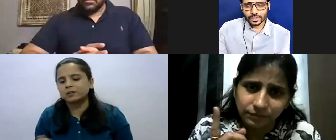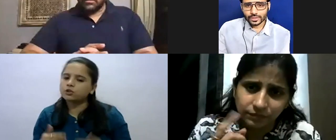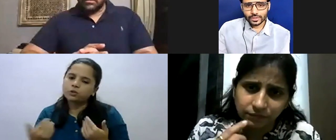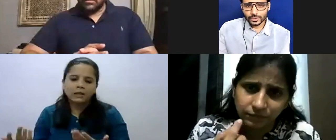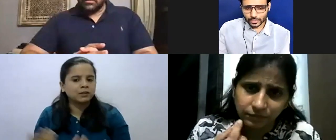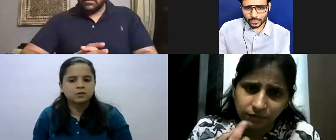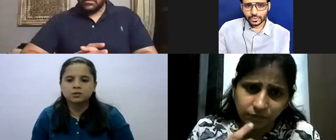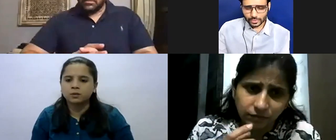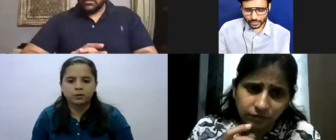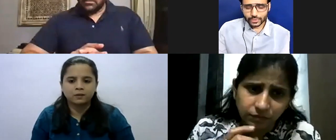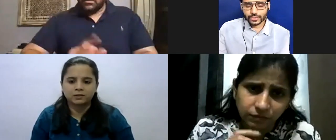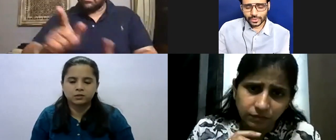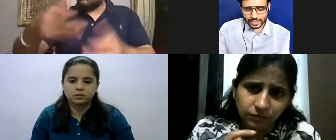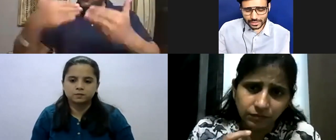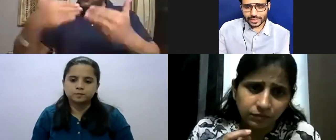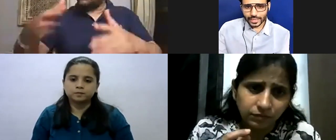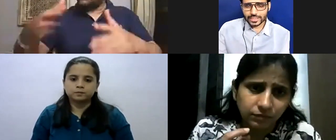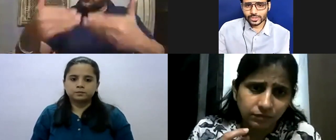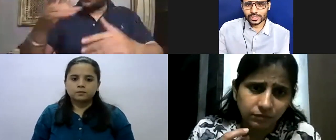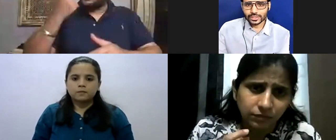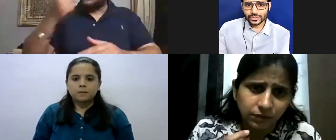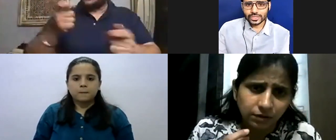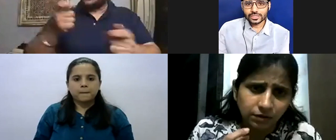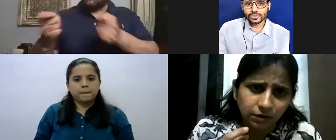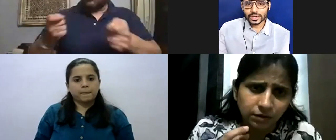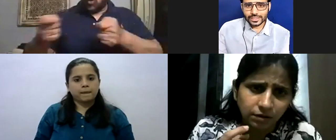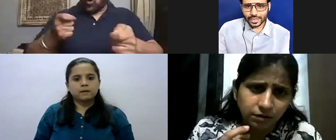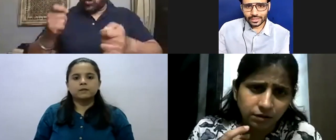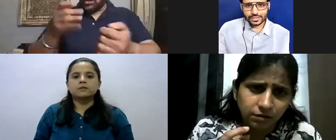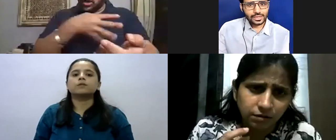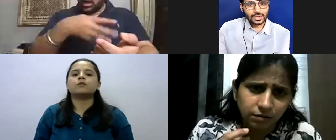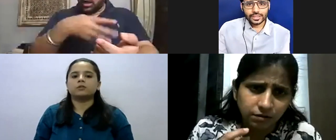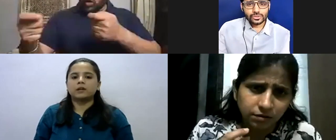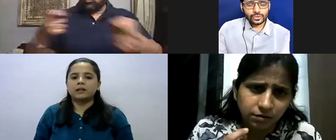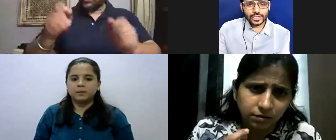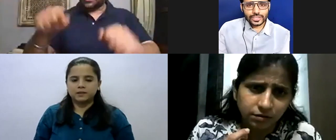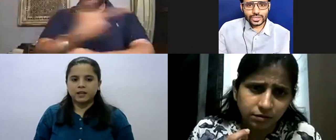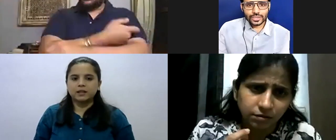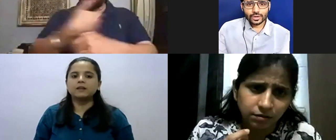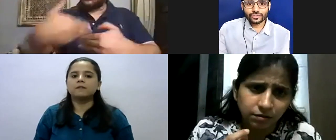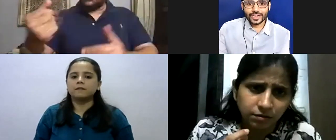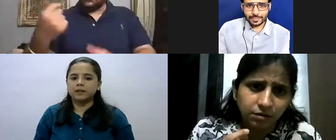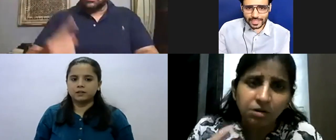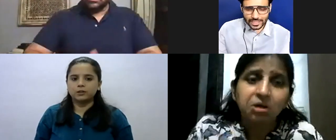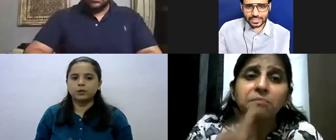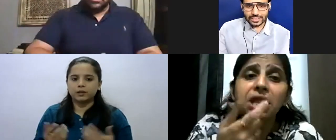for the vaccination, or no, he can just go no. for the vaccination. Yeah. So she needs to understand this. The There doctor is no relation of diabetes